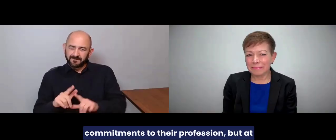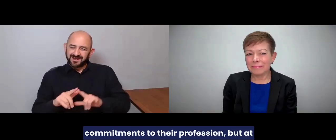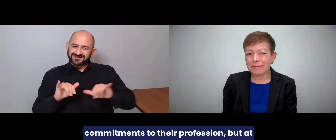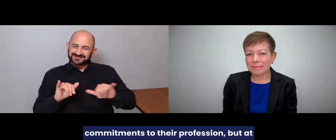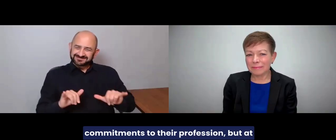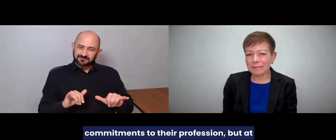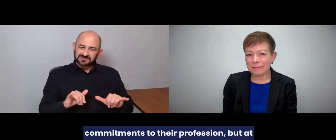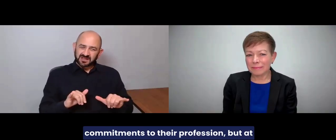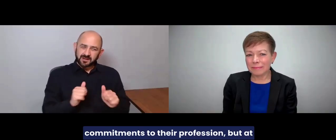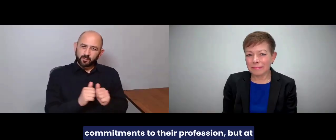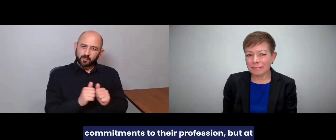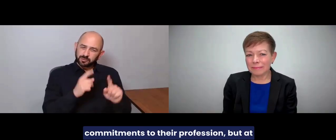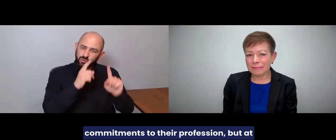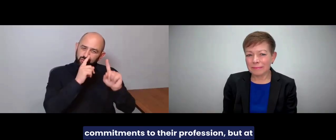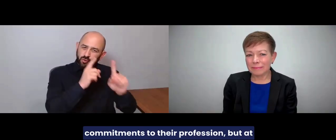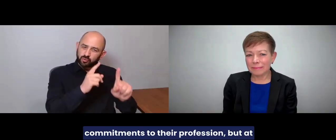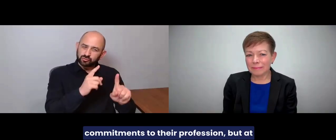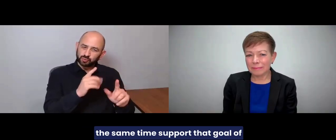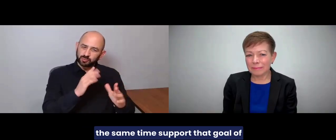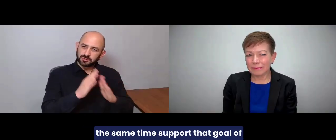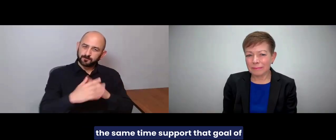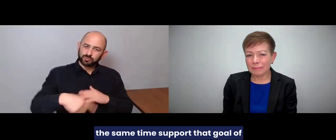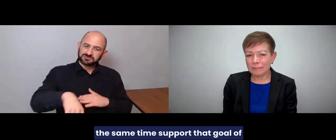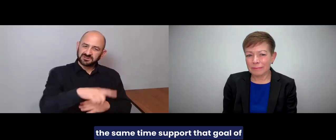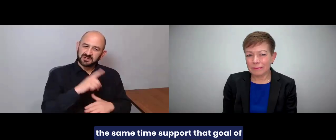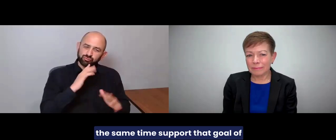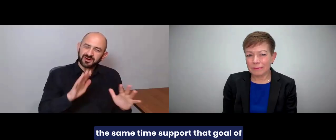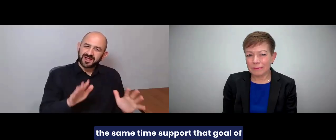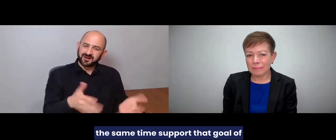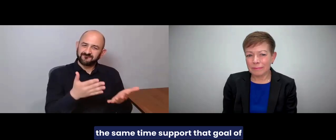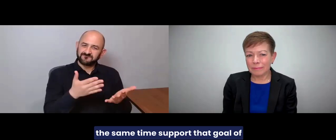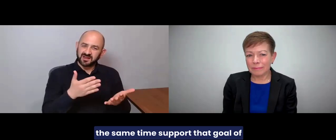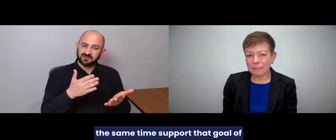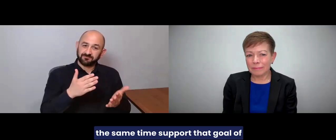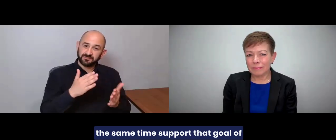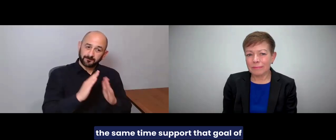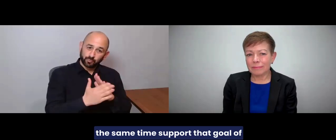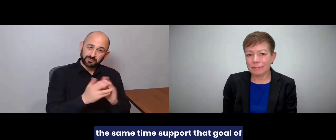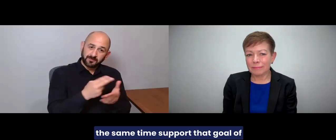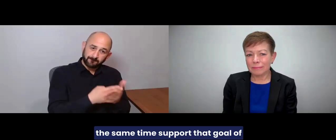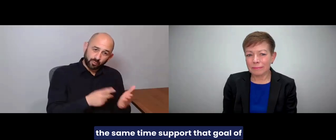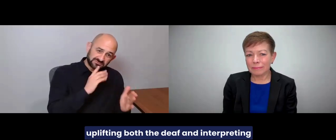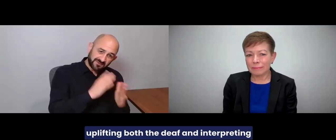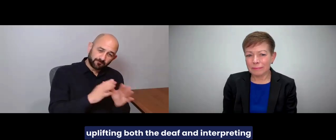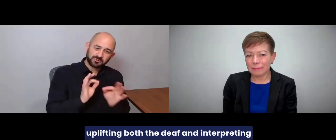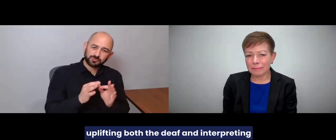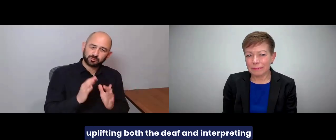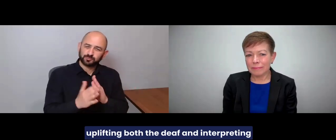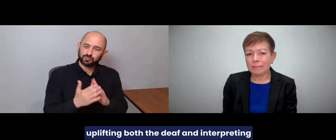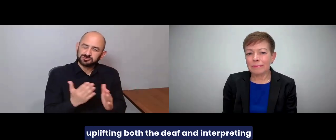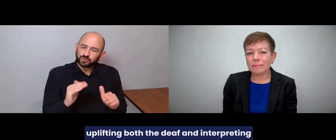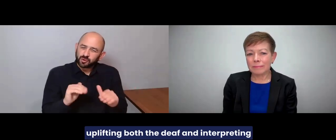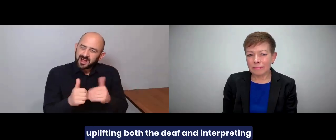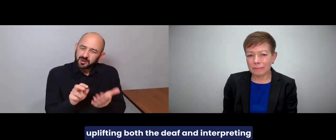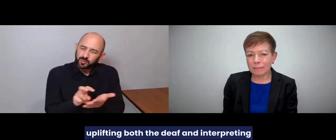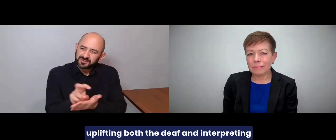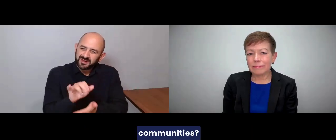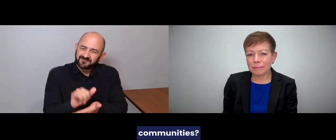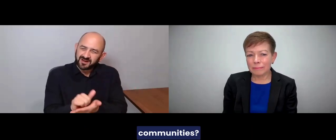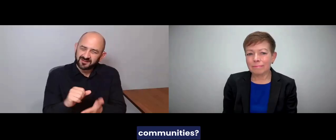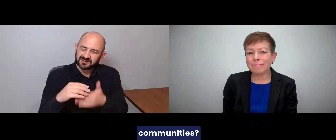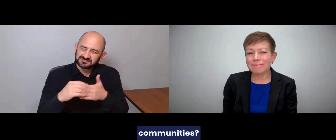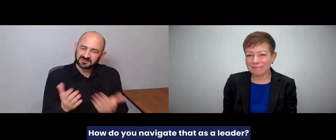their commitments to their profession, but at the same time support that goal of uplifting both the deaf and